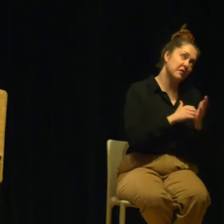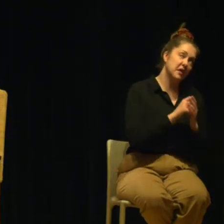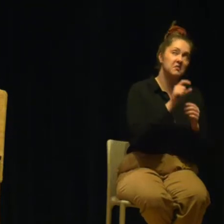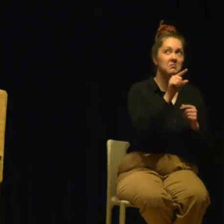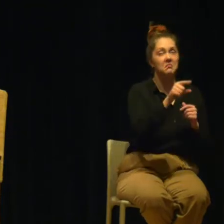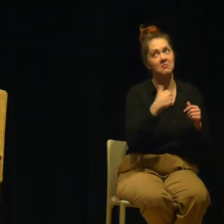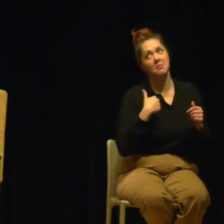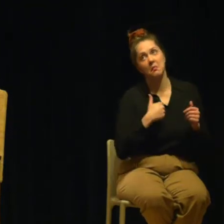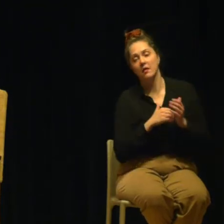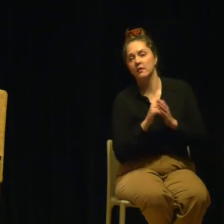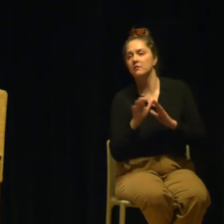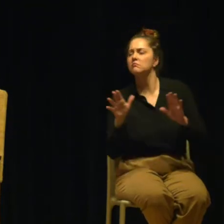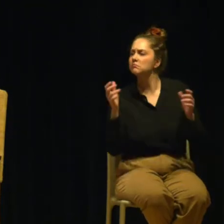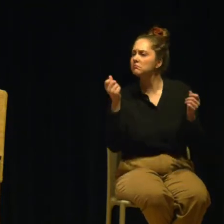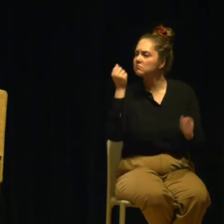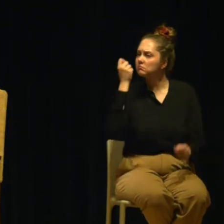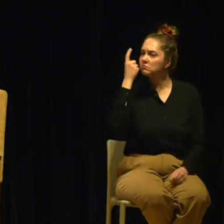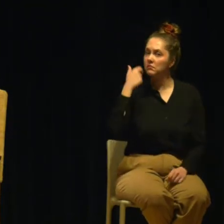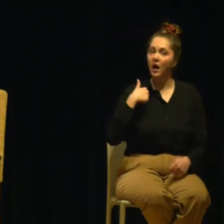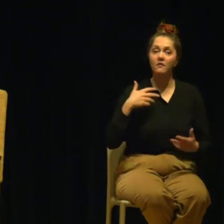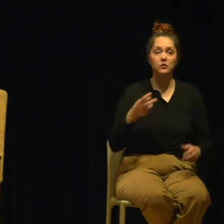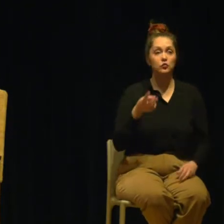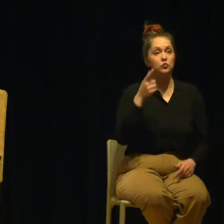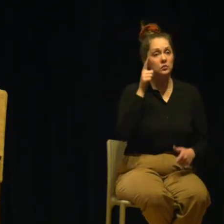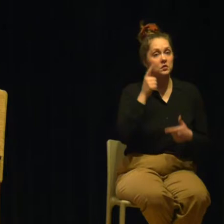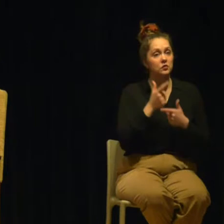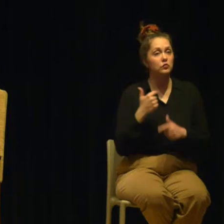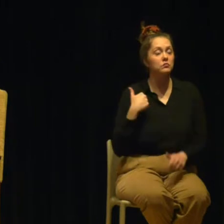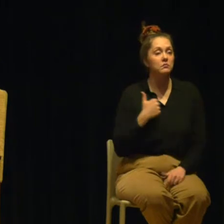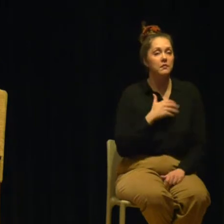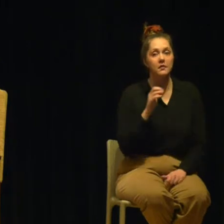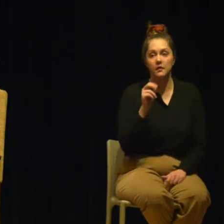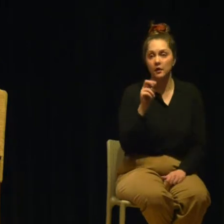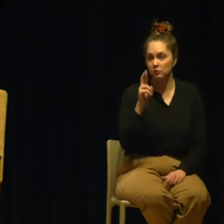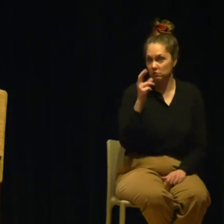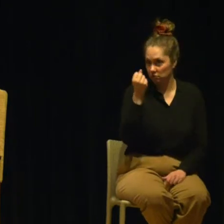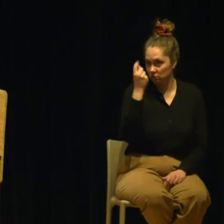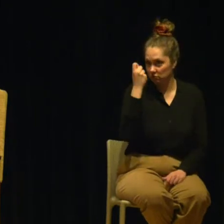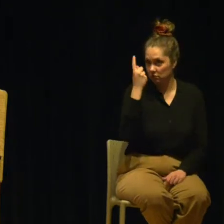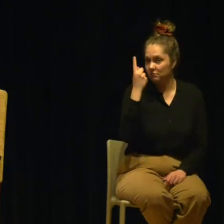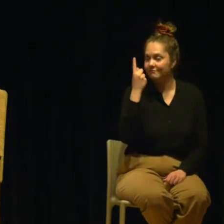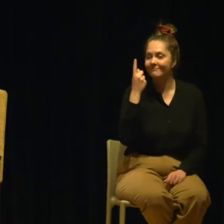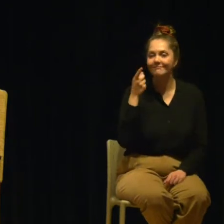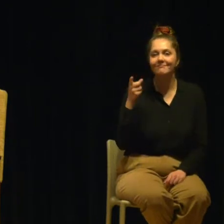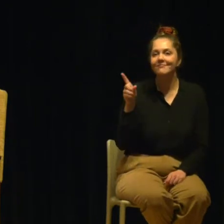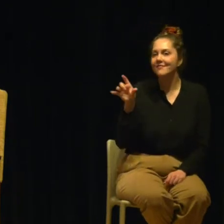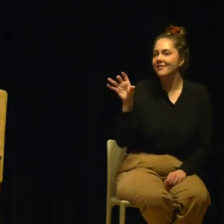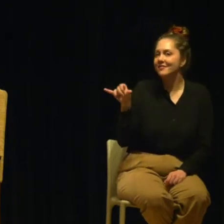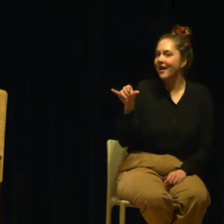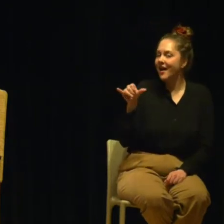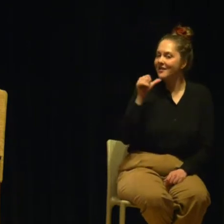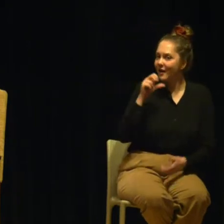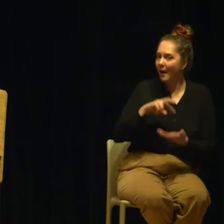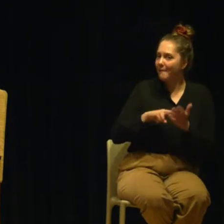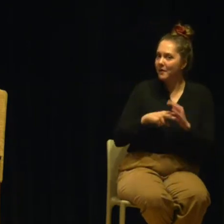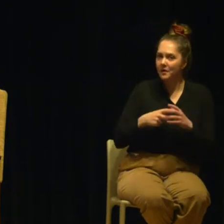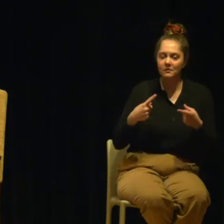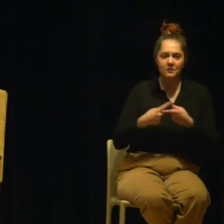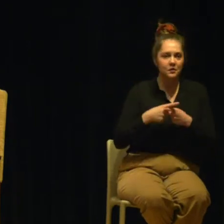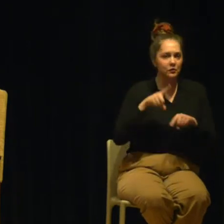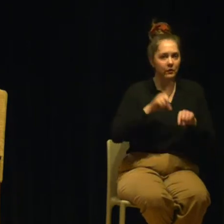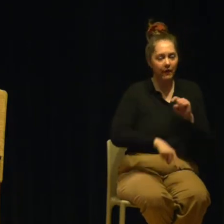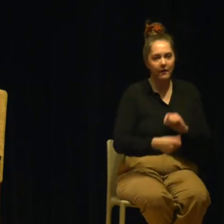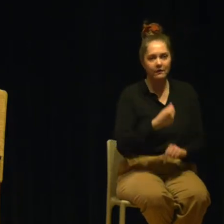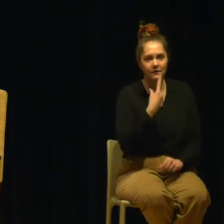breast cancer. I understand that. I've had two sisters with breast cancer. That is not a contraindication to